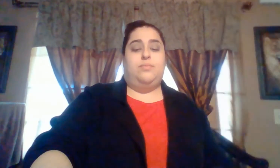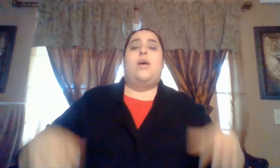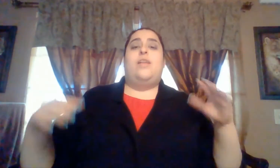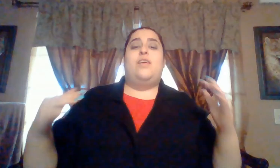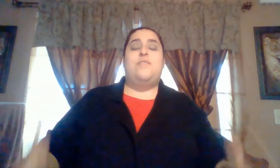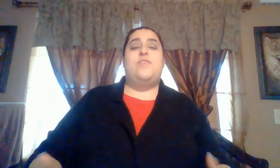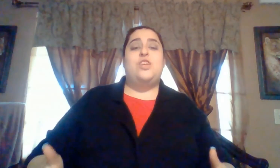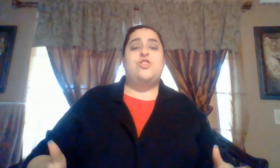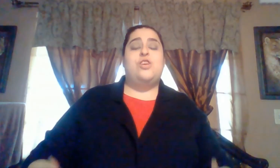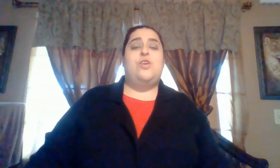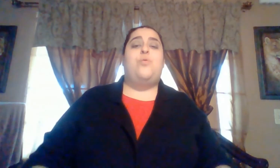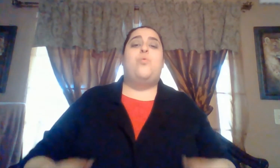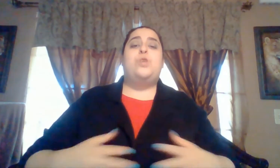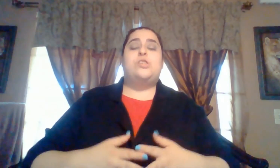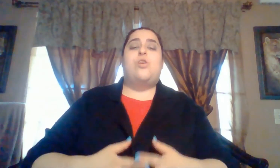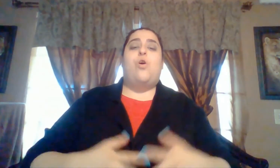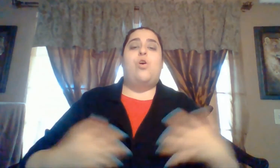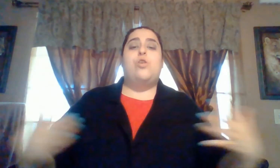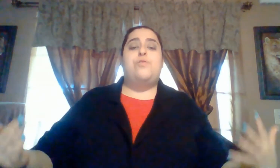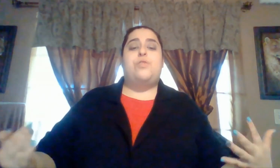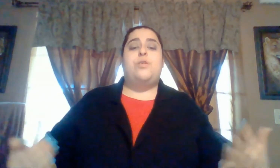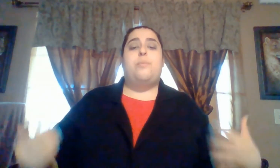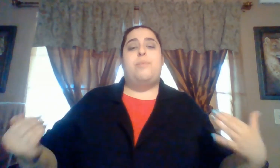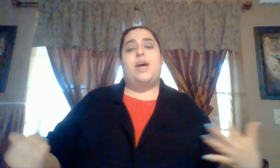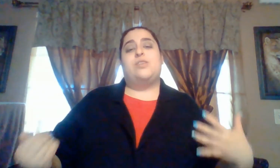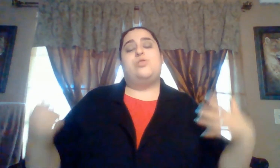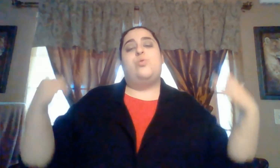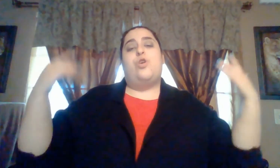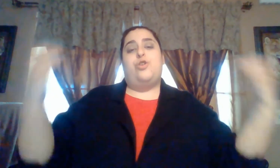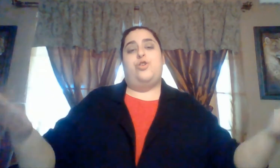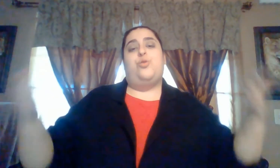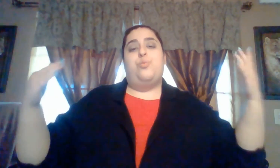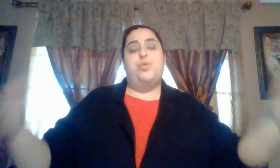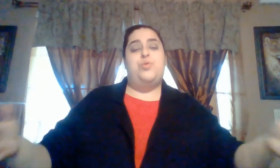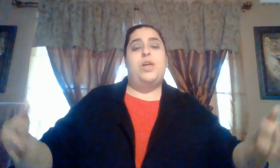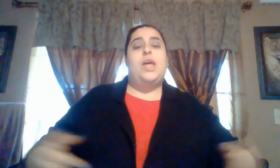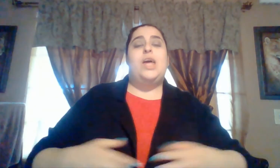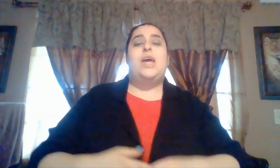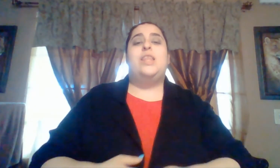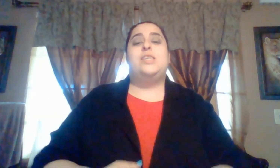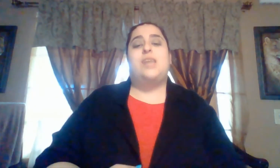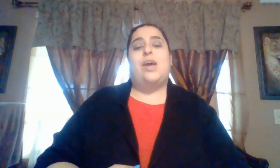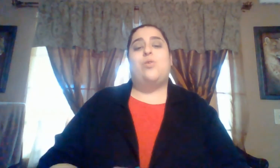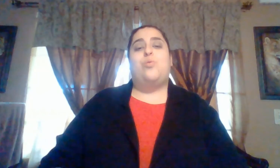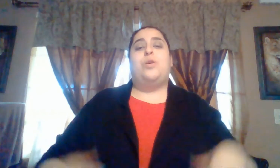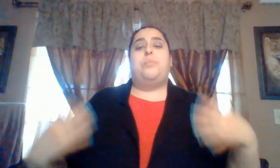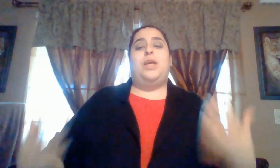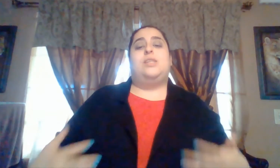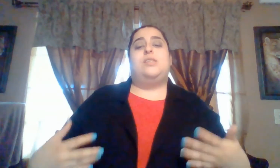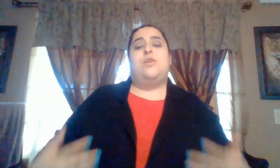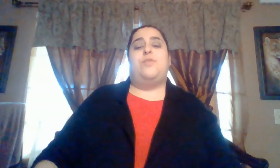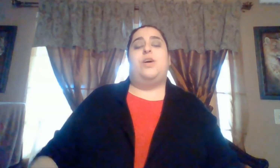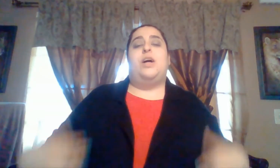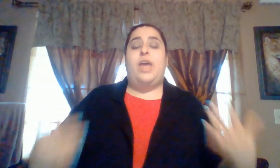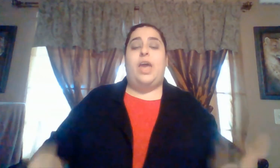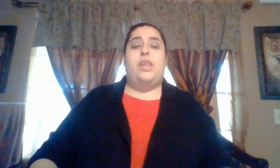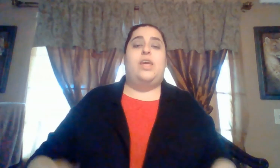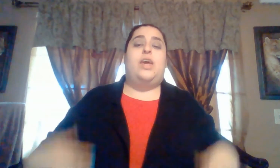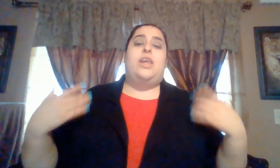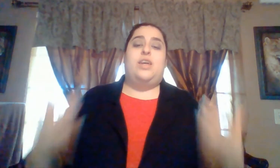And then eventually we start all over back to our new moon, and the cycle repeats itself again and